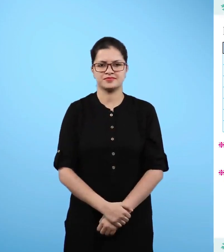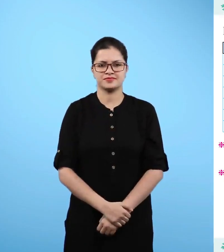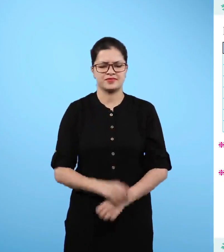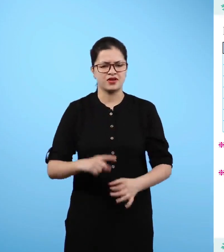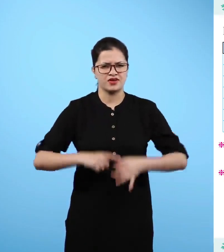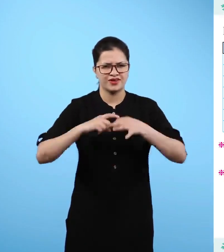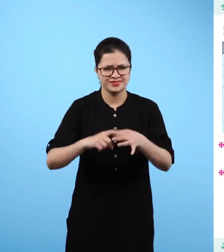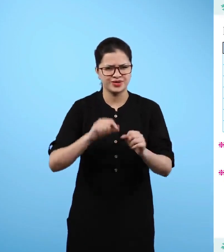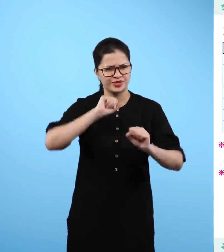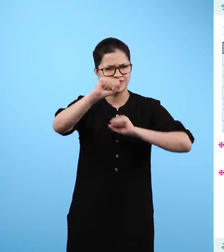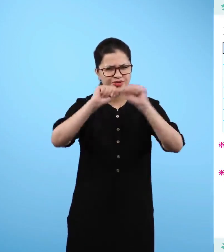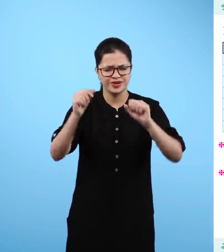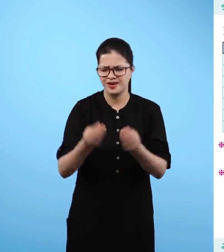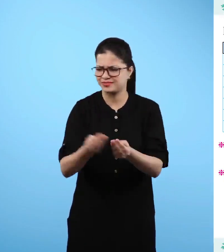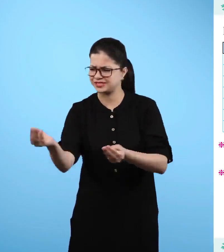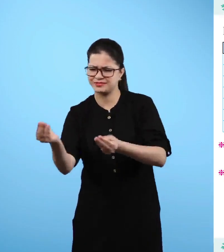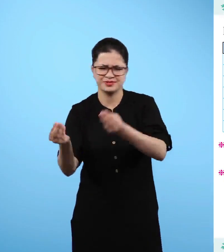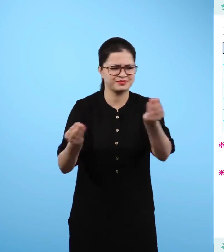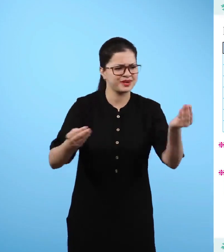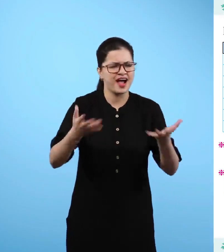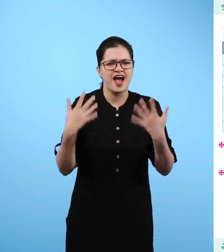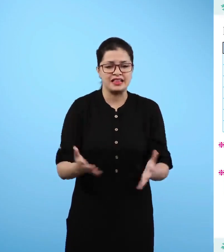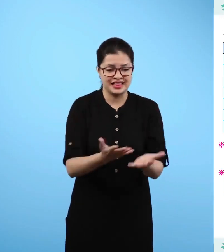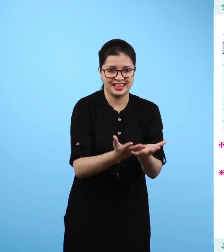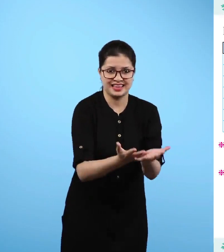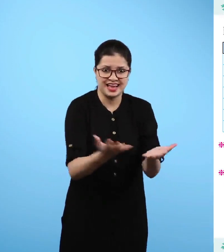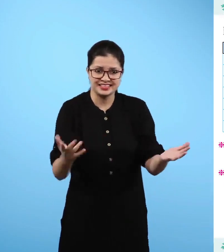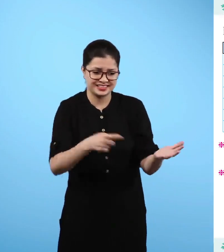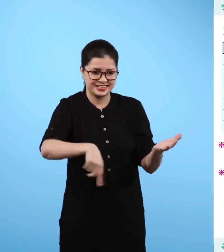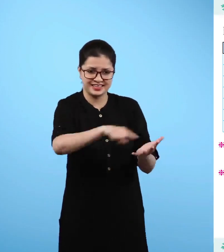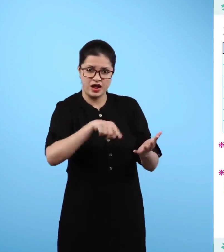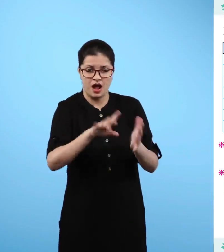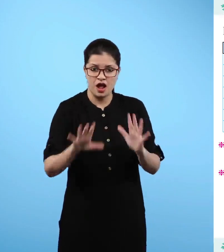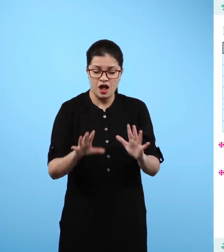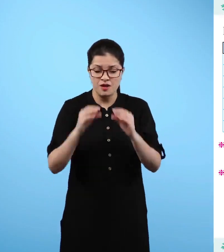Look around and discuss which things around you look like a cube.